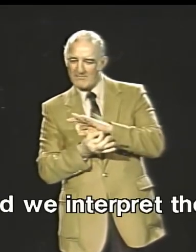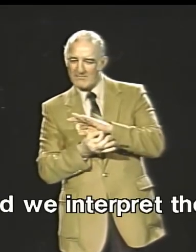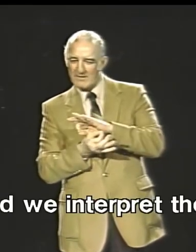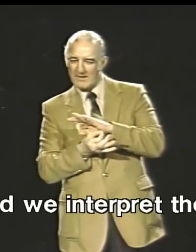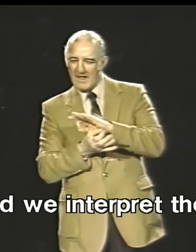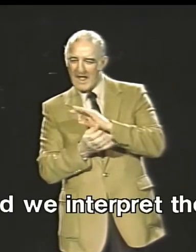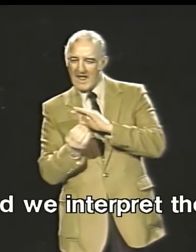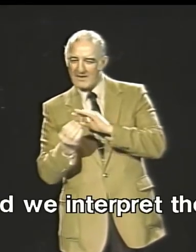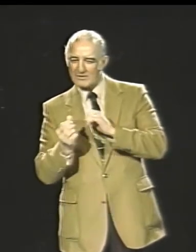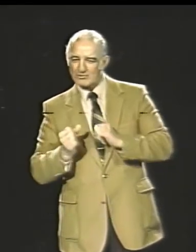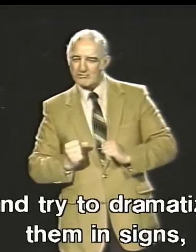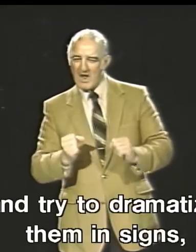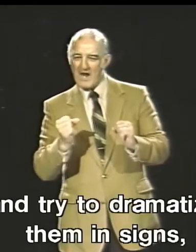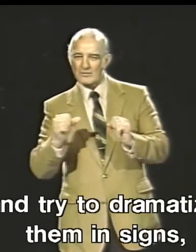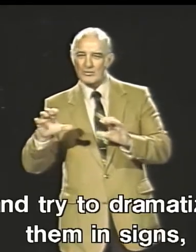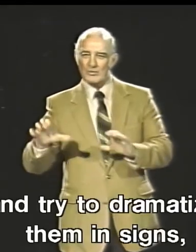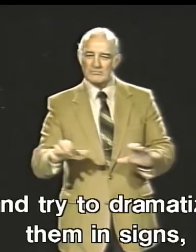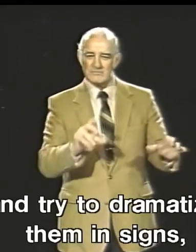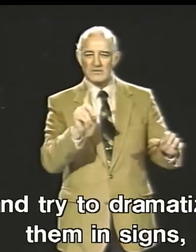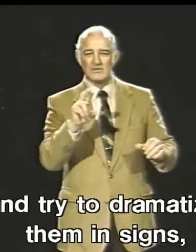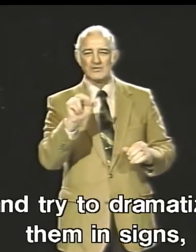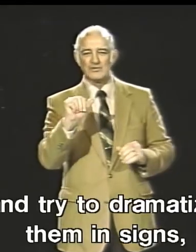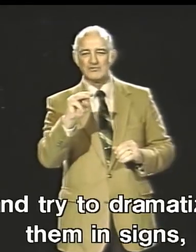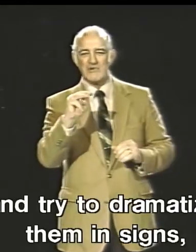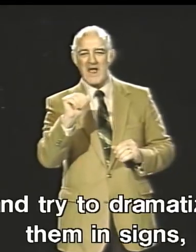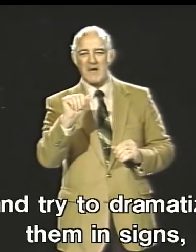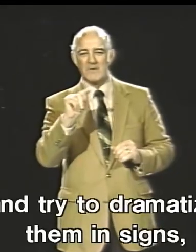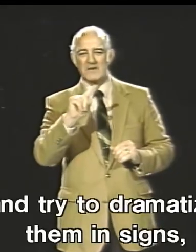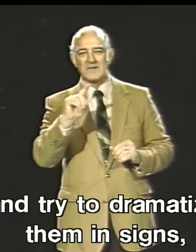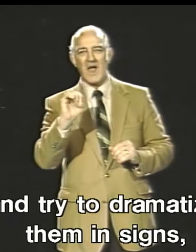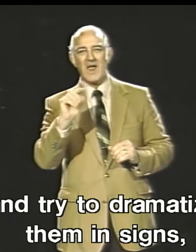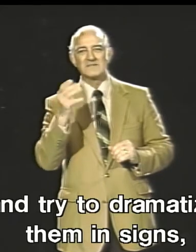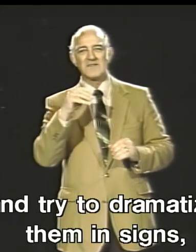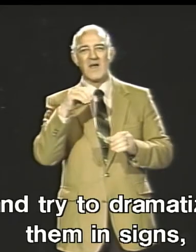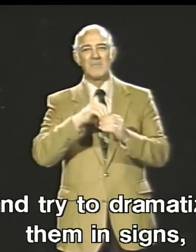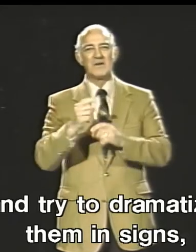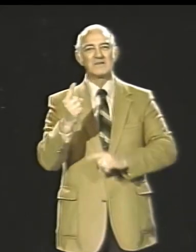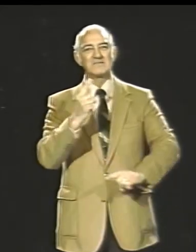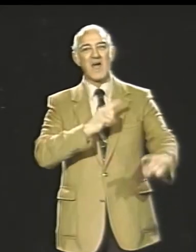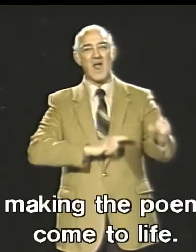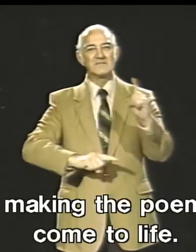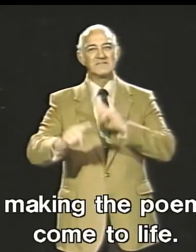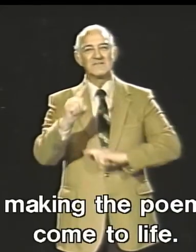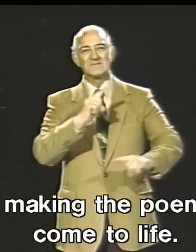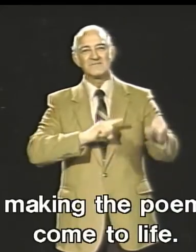we interpret them and try to dramatize them in signs,